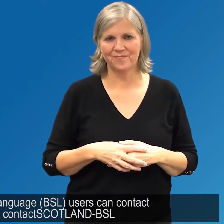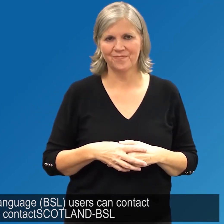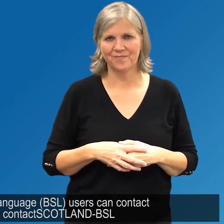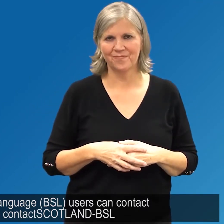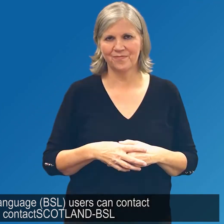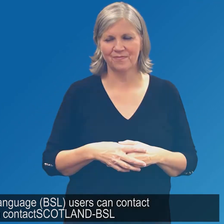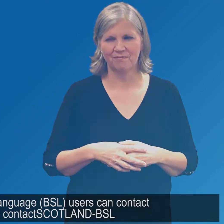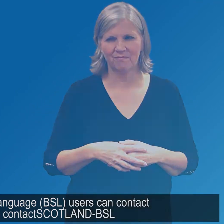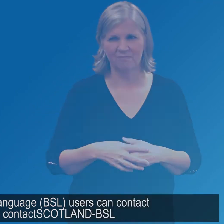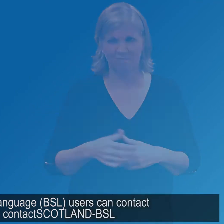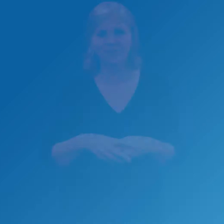Scotland-Bsl.